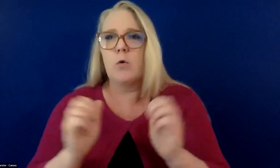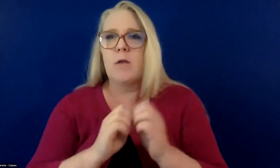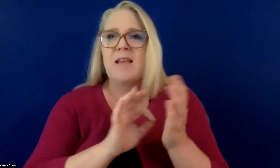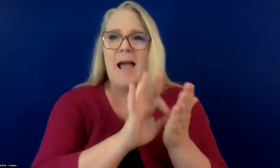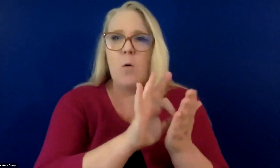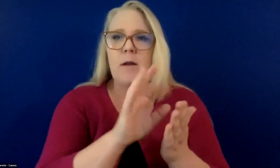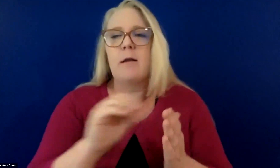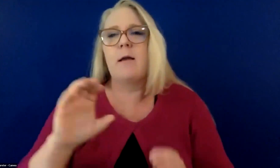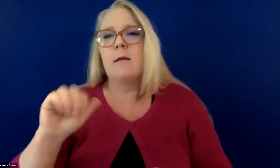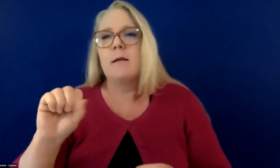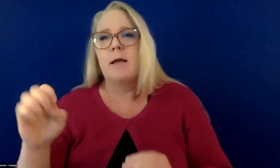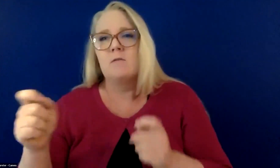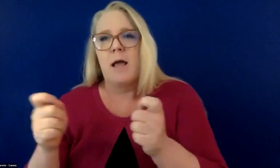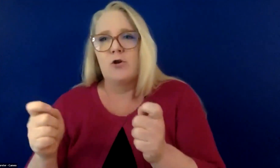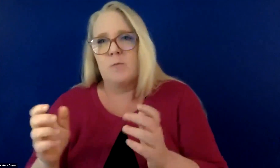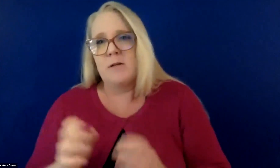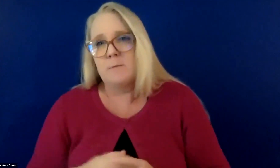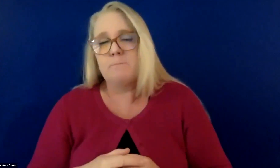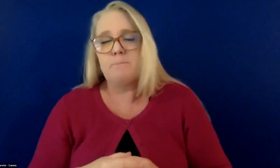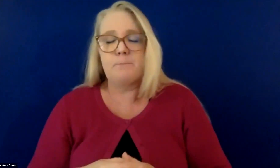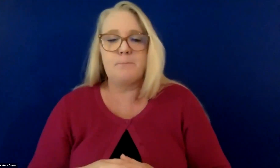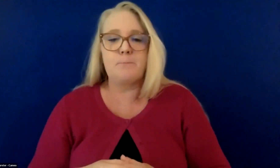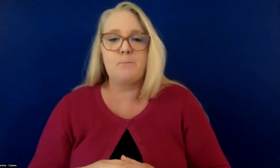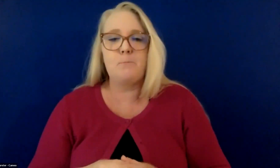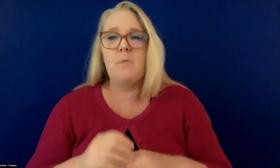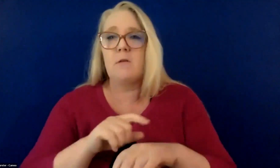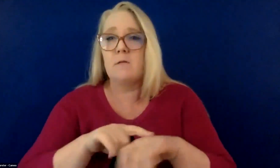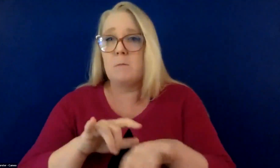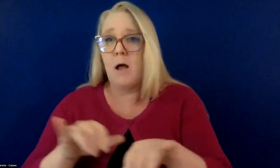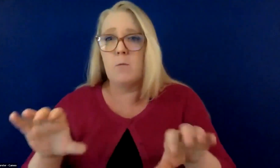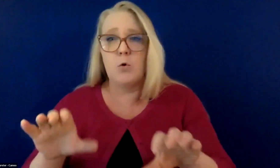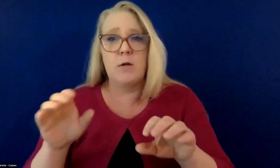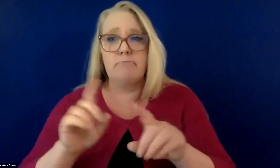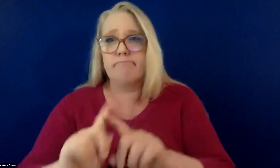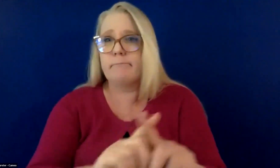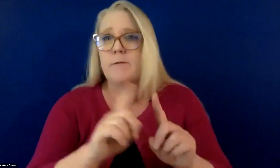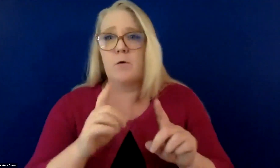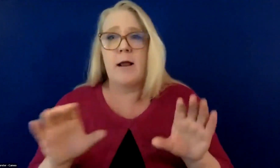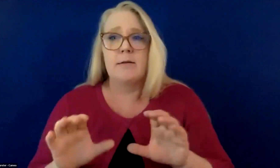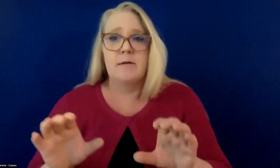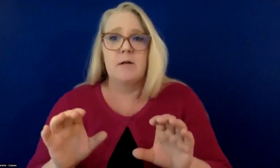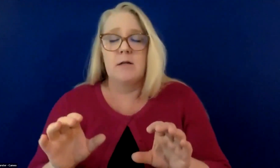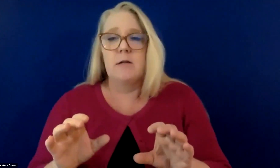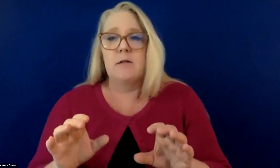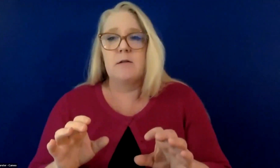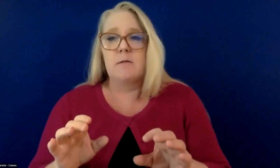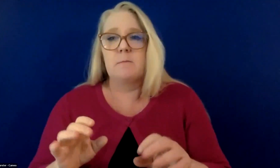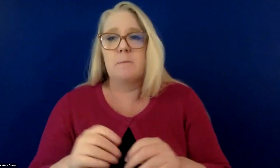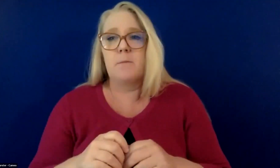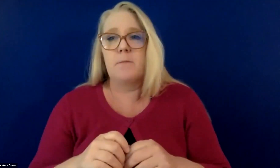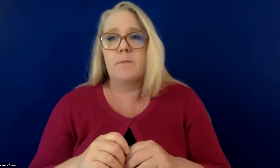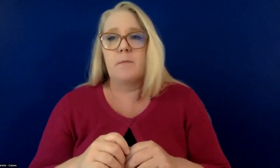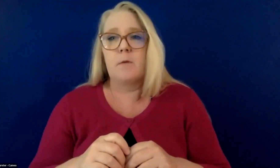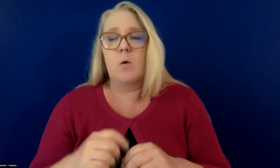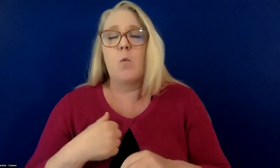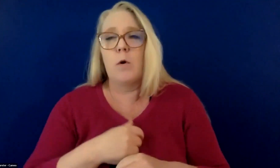management. While we're concurrently doing a lot of these activities as it relates to the new vendorizations, we're